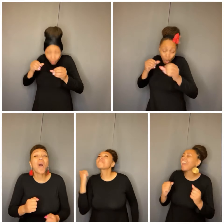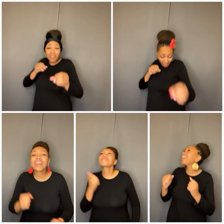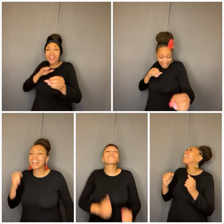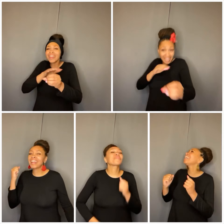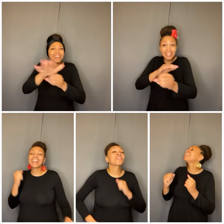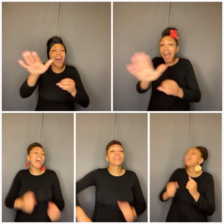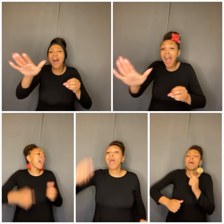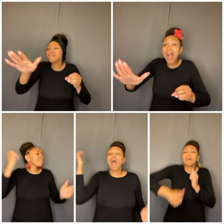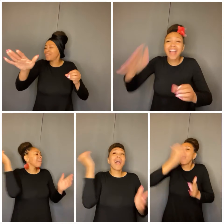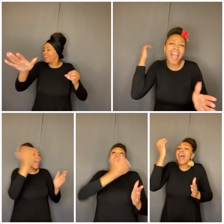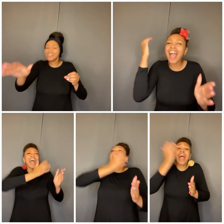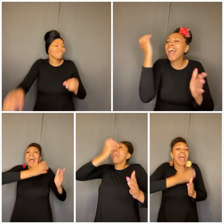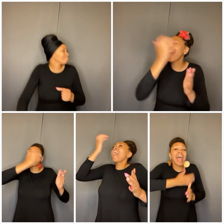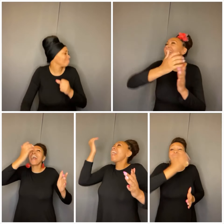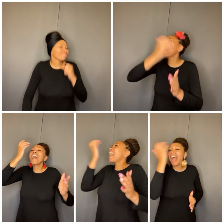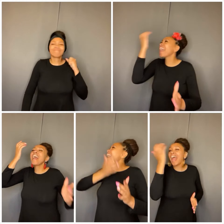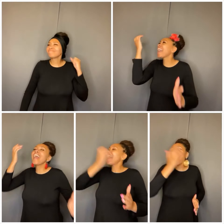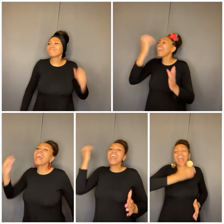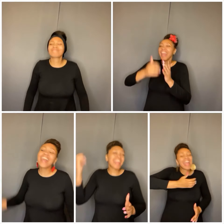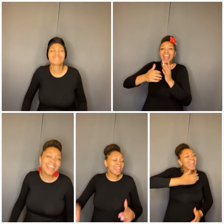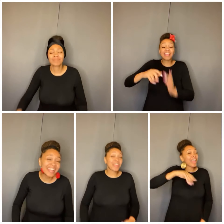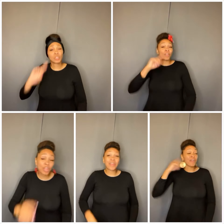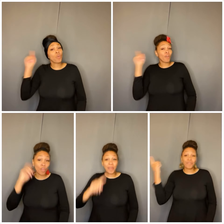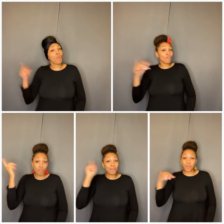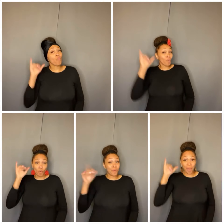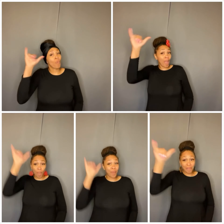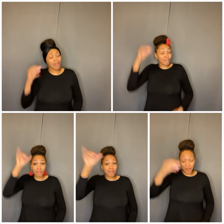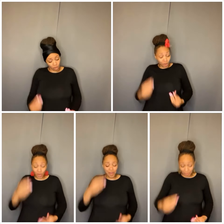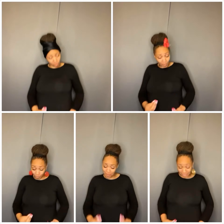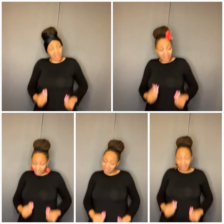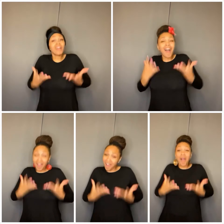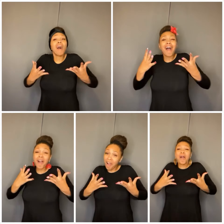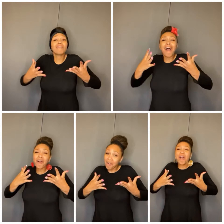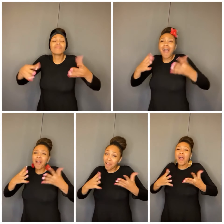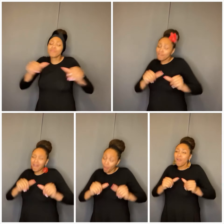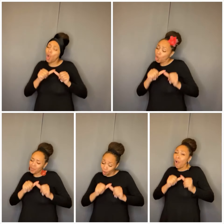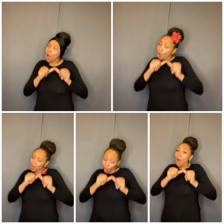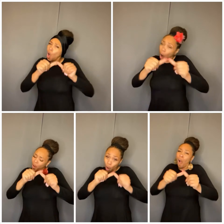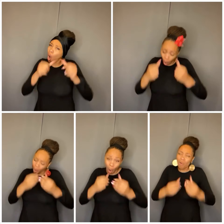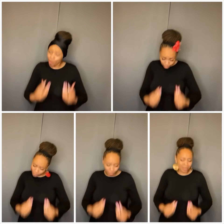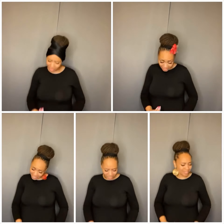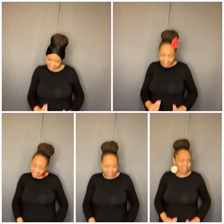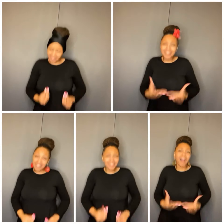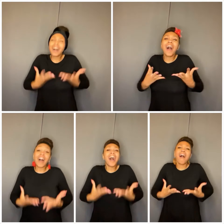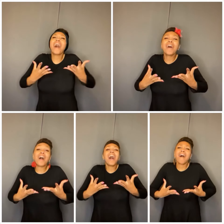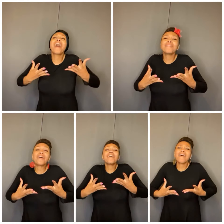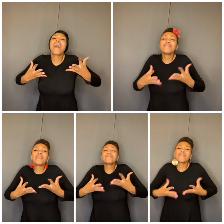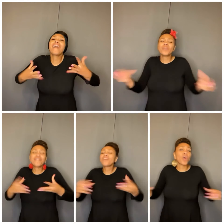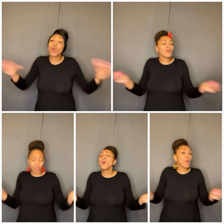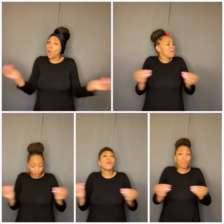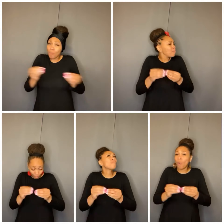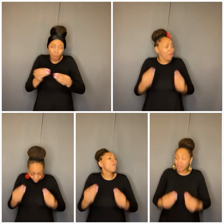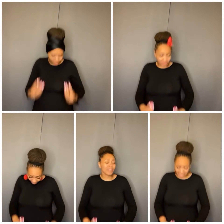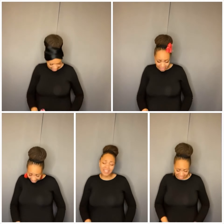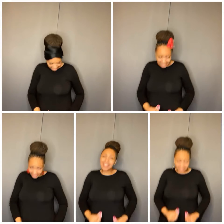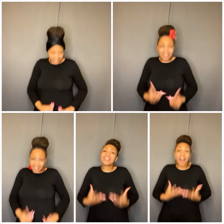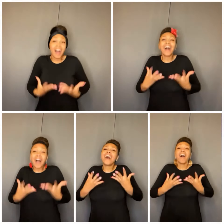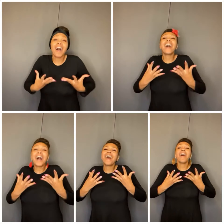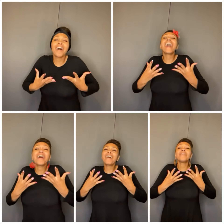more than enough Yes, yes, yes, forever enough When I lose everything, He's always more than enough